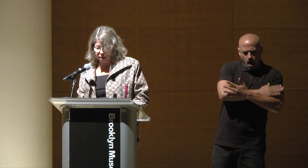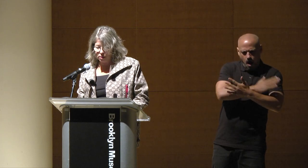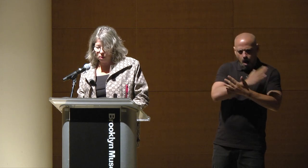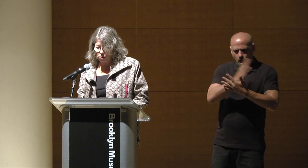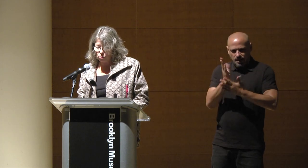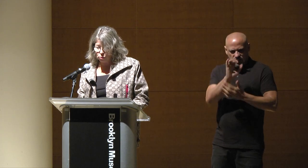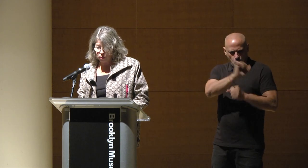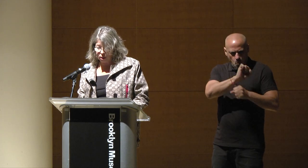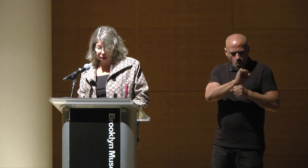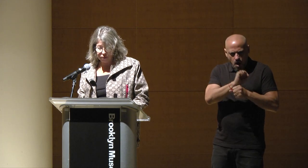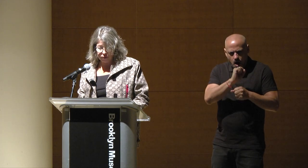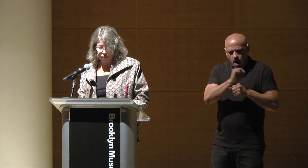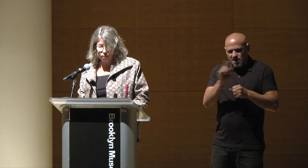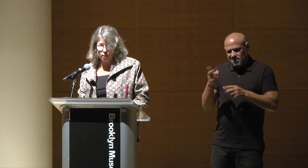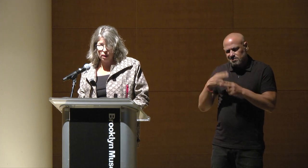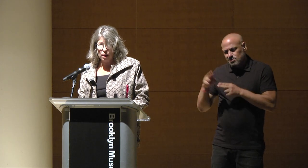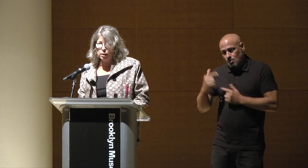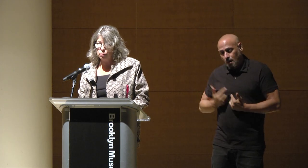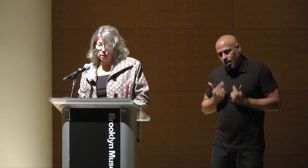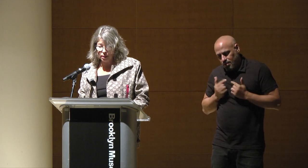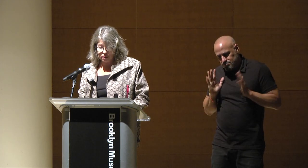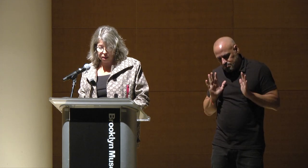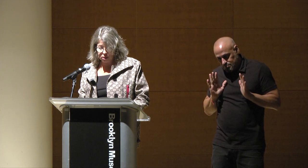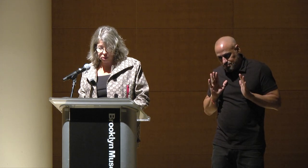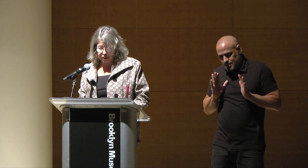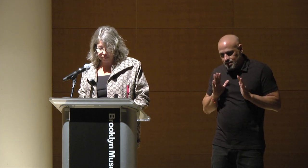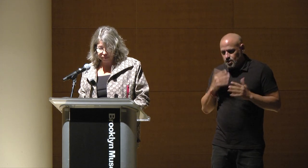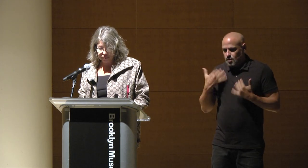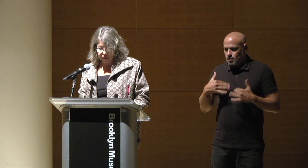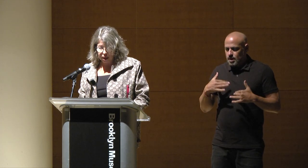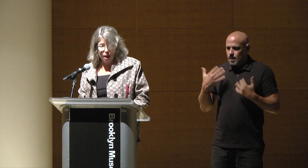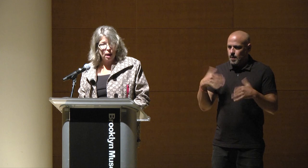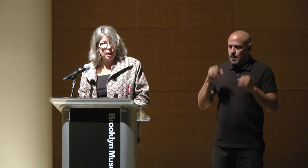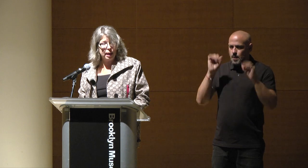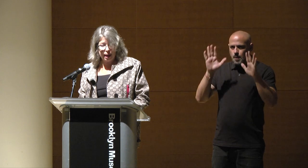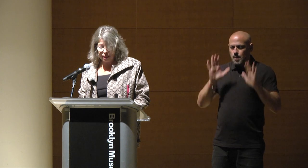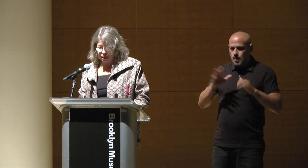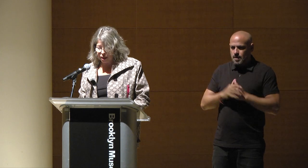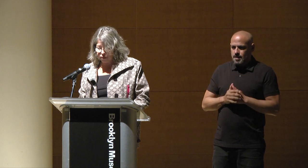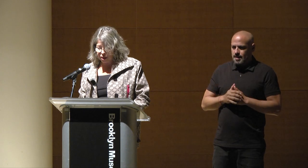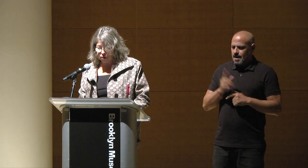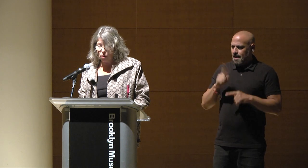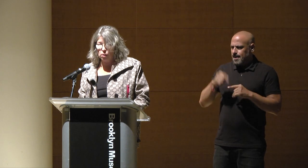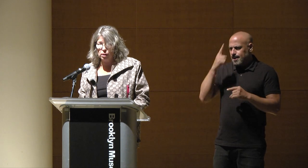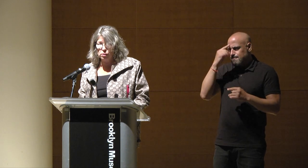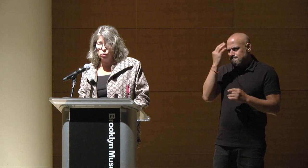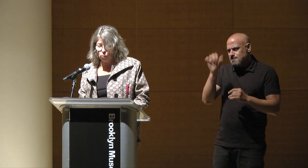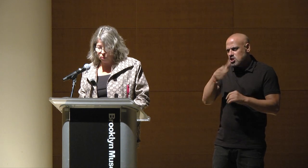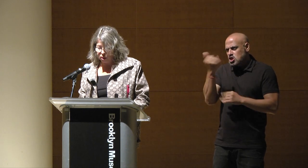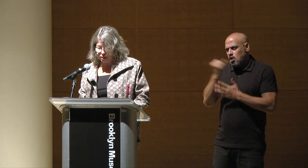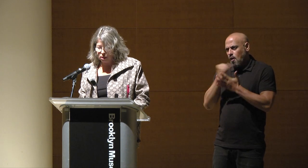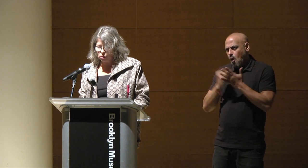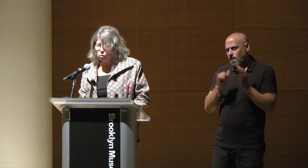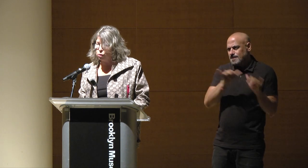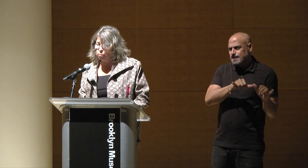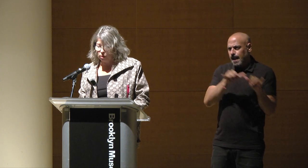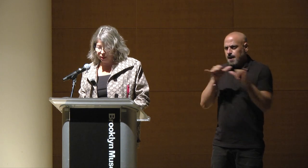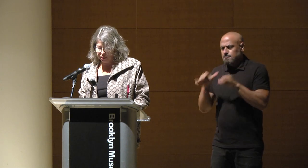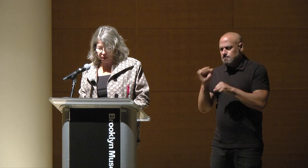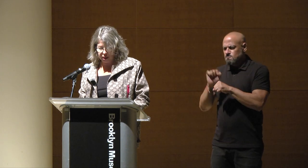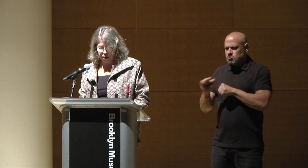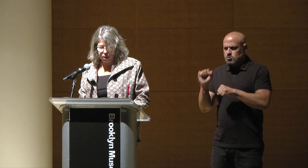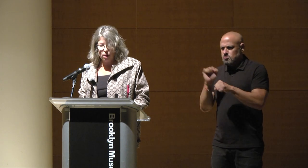work in his all too short life, it's really astonishing. I can't think of another artist who worked